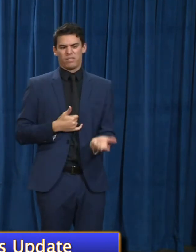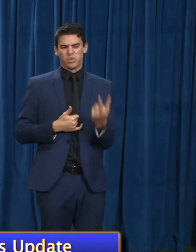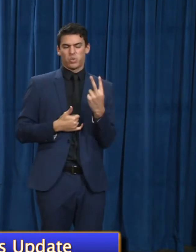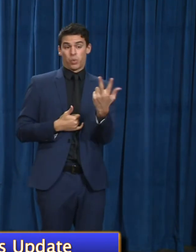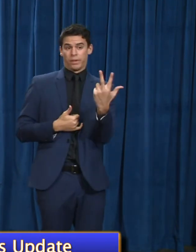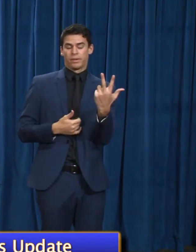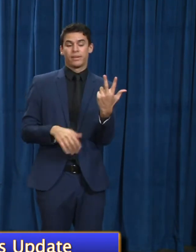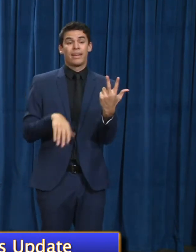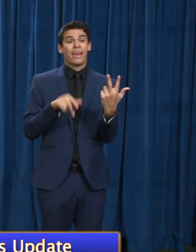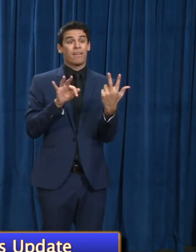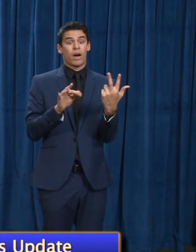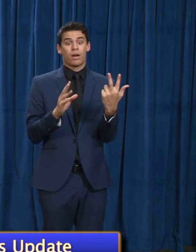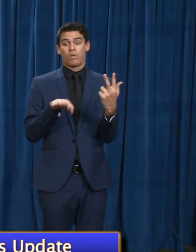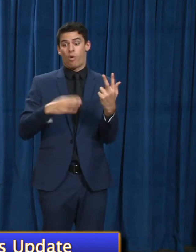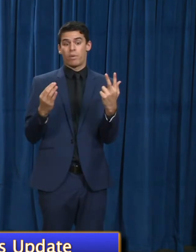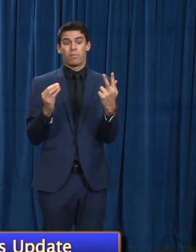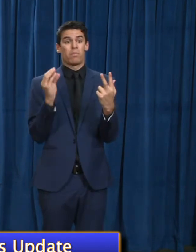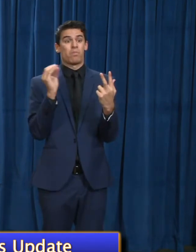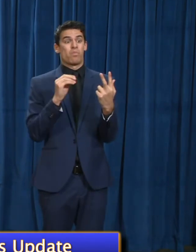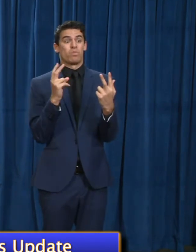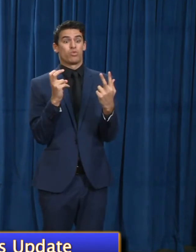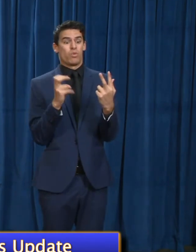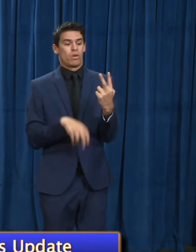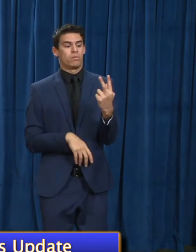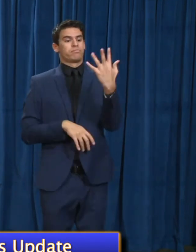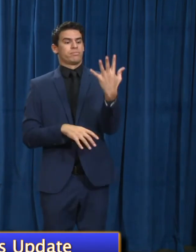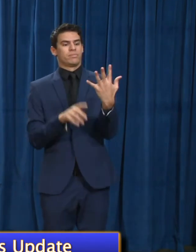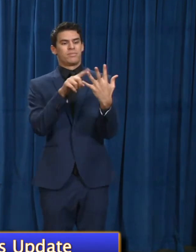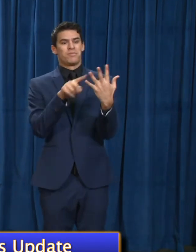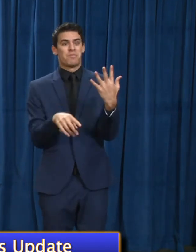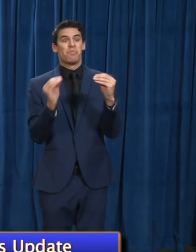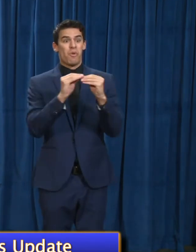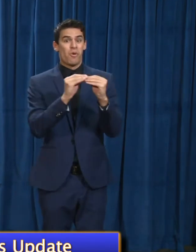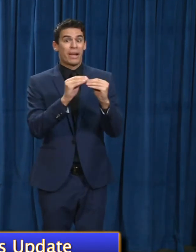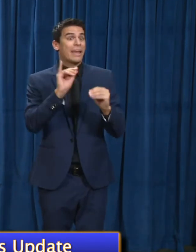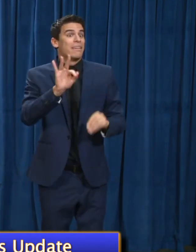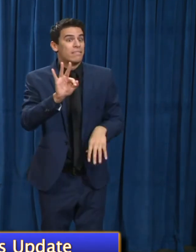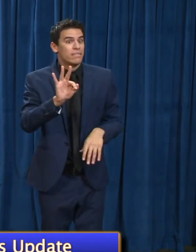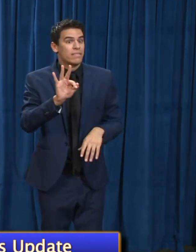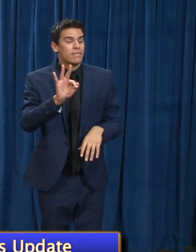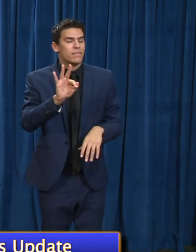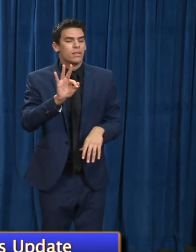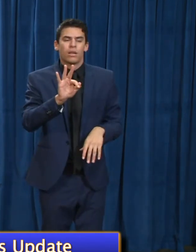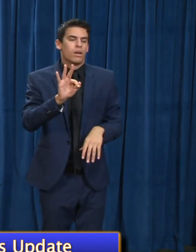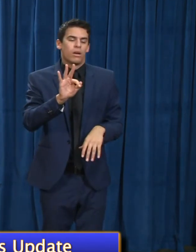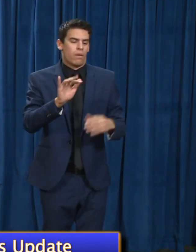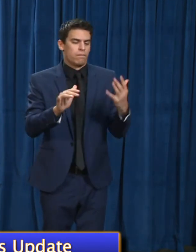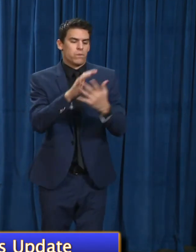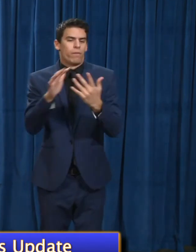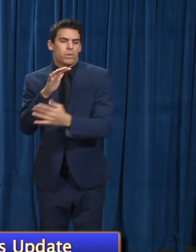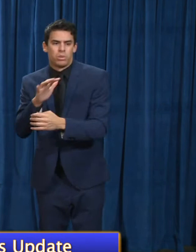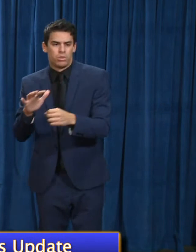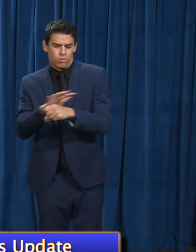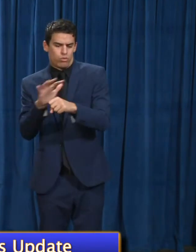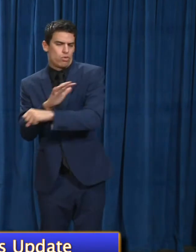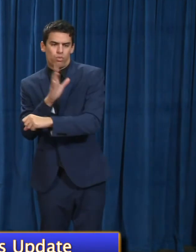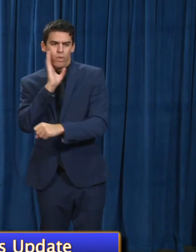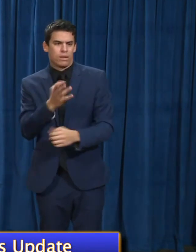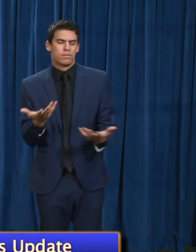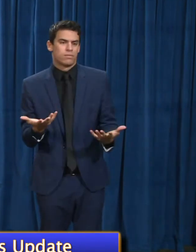and the 5 sites will have a 2-hour waiting line. That's a reality. A lot of people are wanting to be